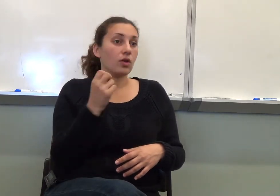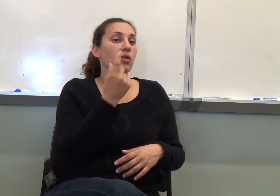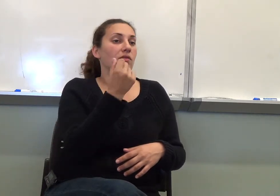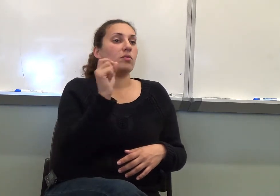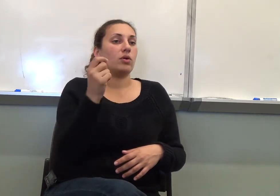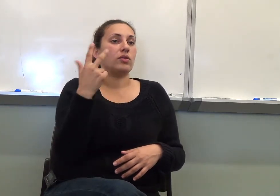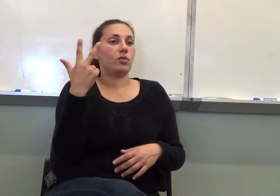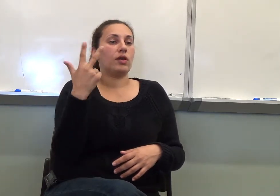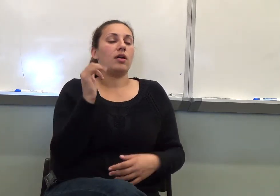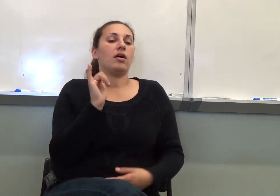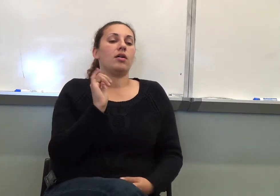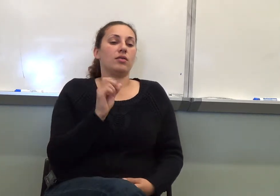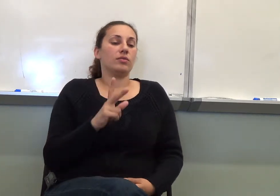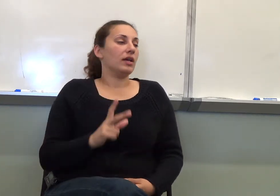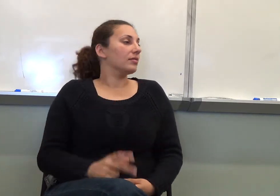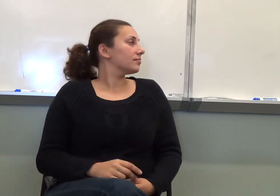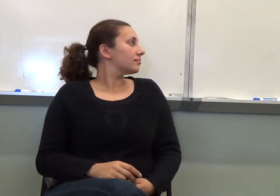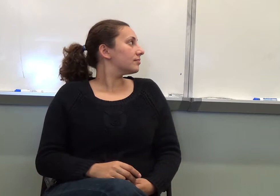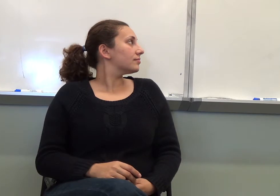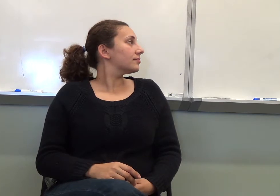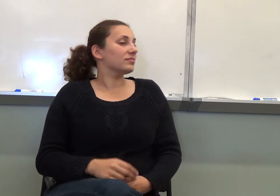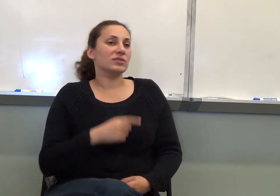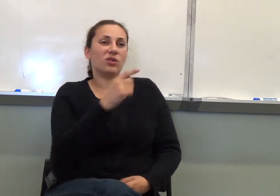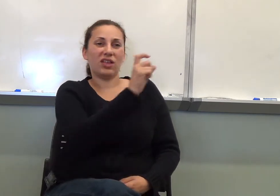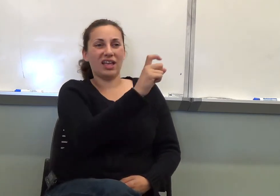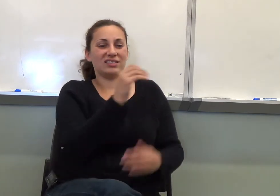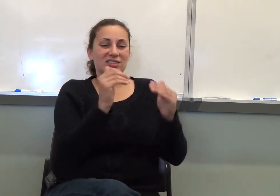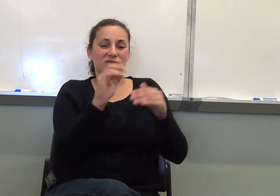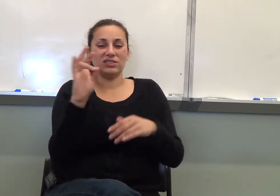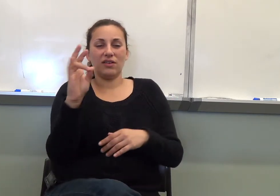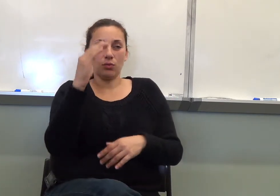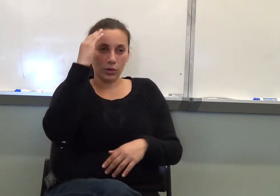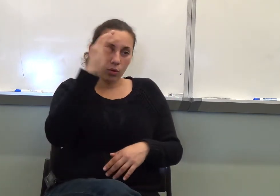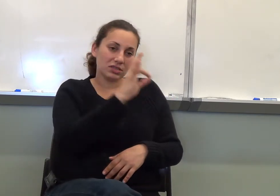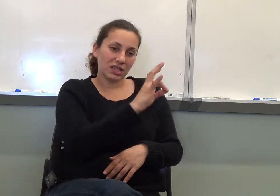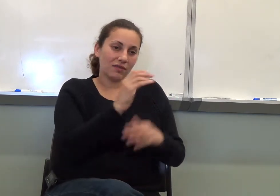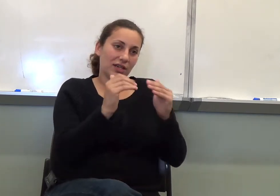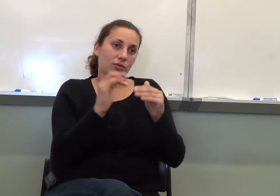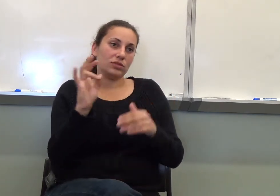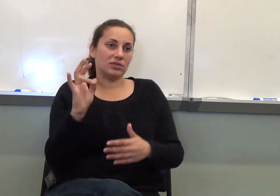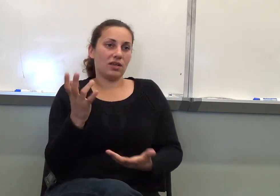that, then you're from some other planet. And that's that. Okay.